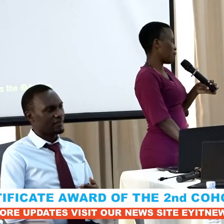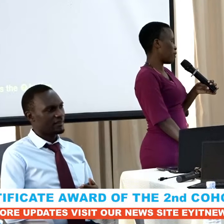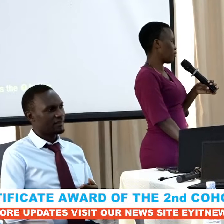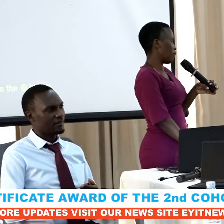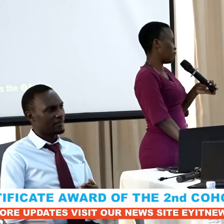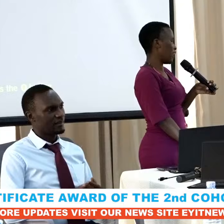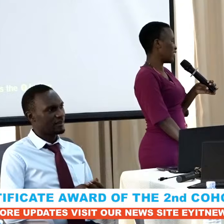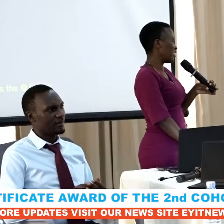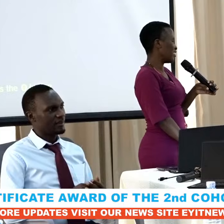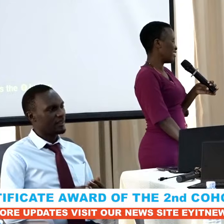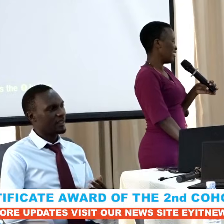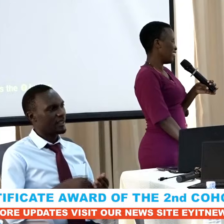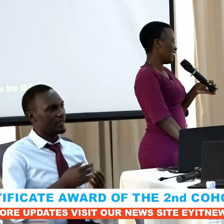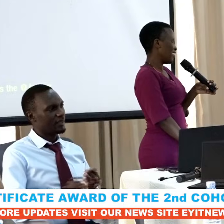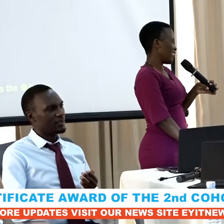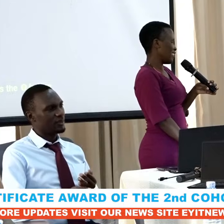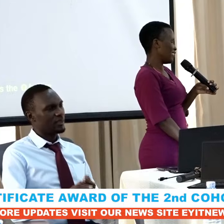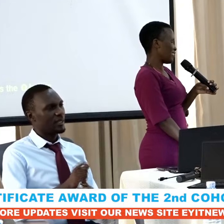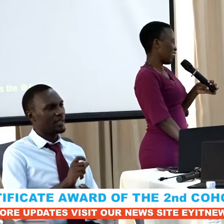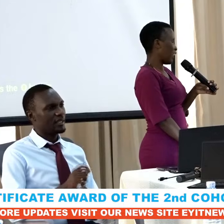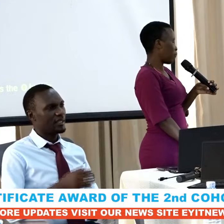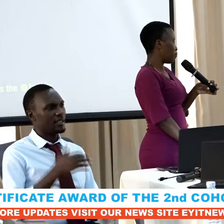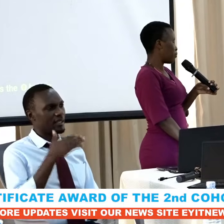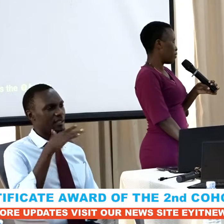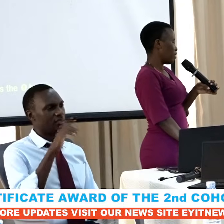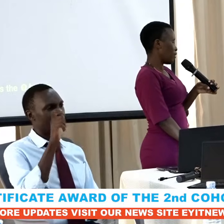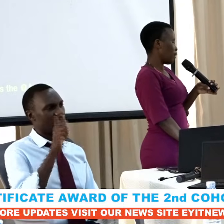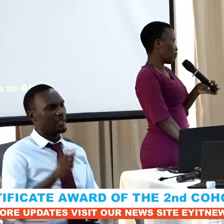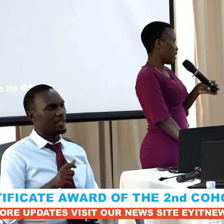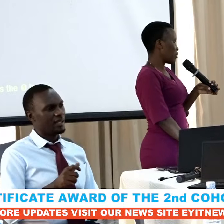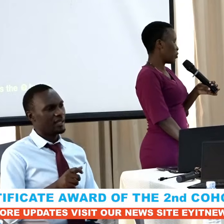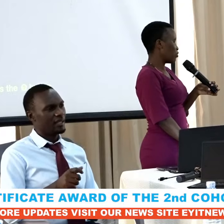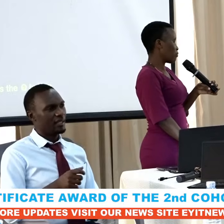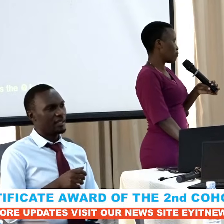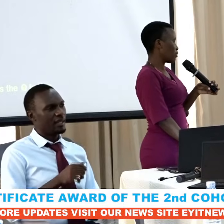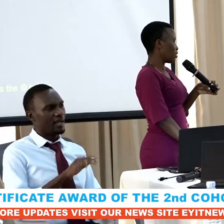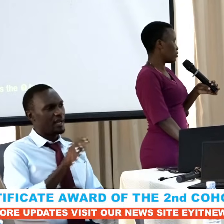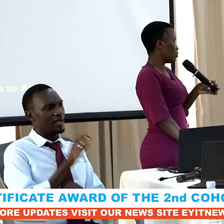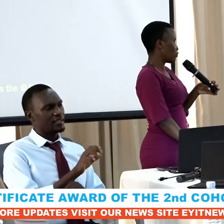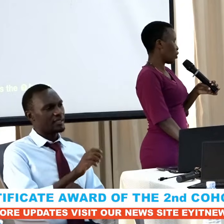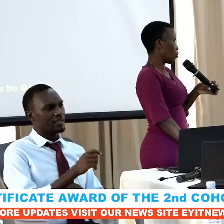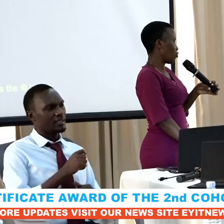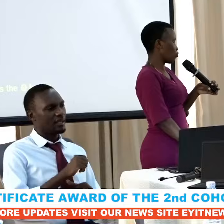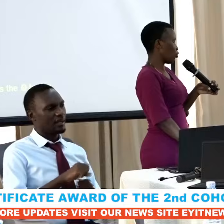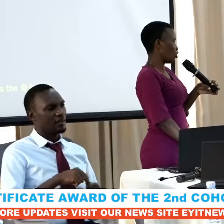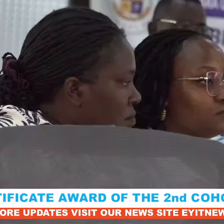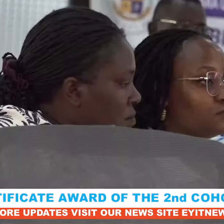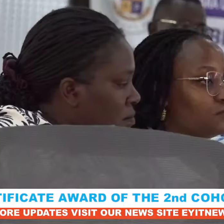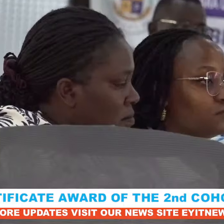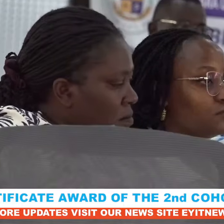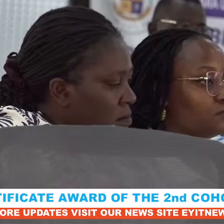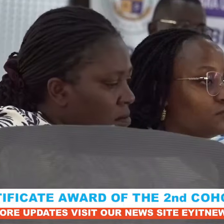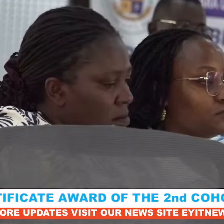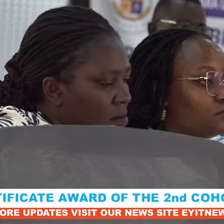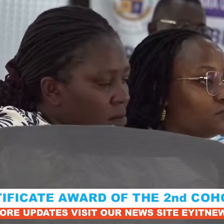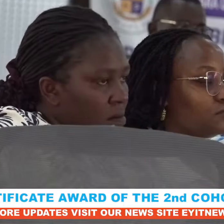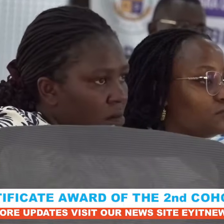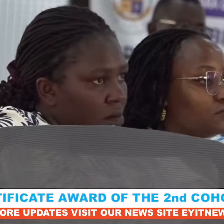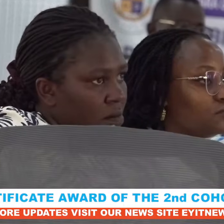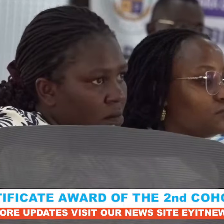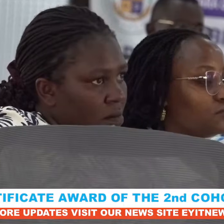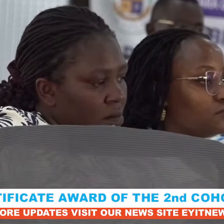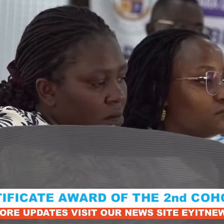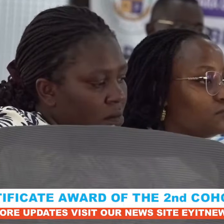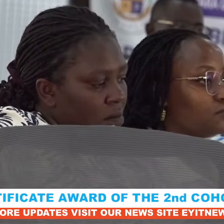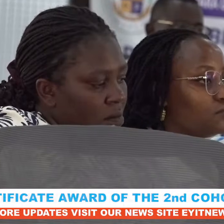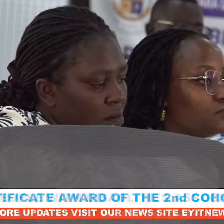asking about the blind, that there is a gap. The blind will use braille, we use audio. The sign